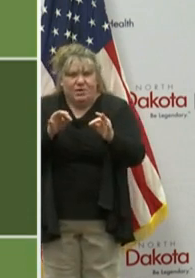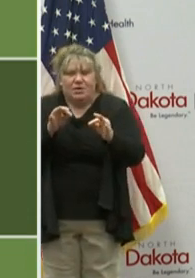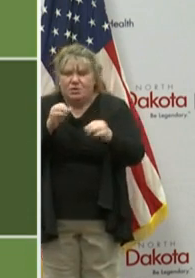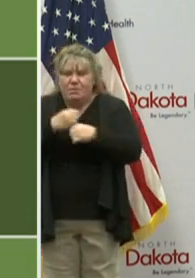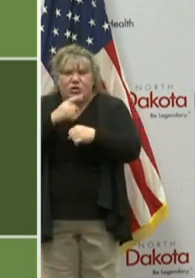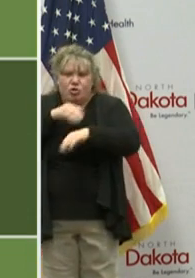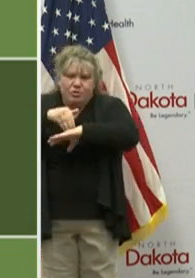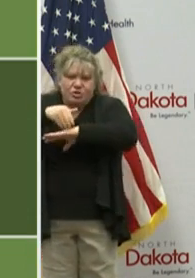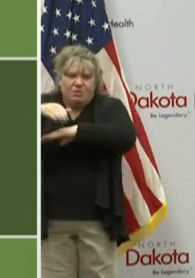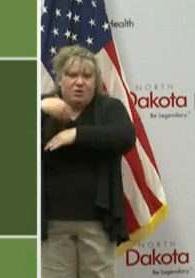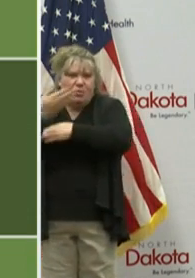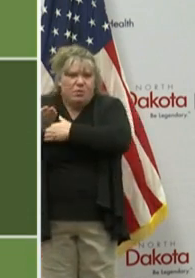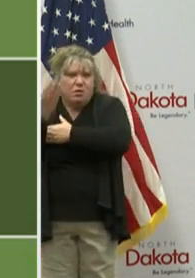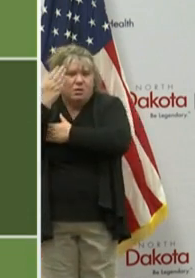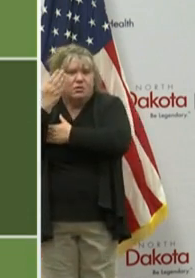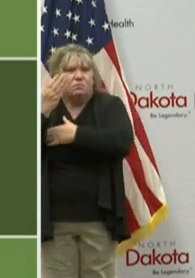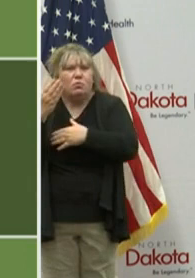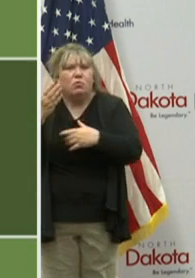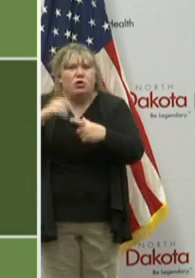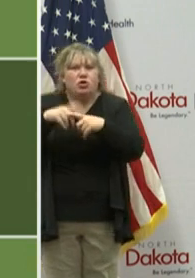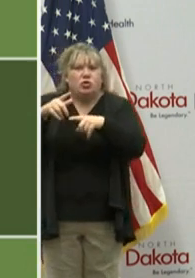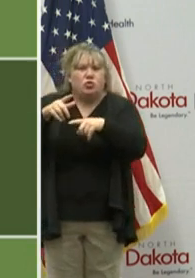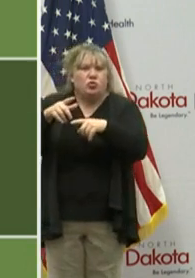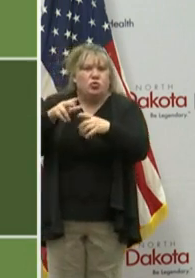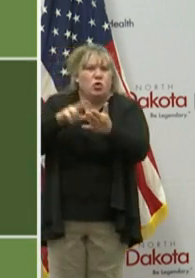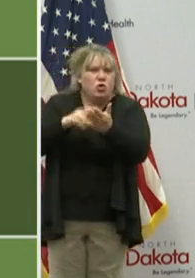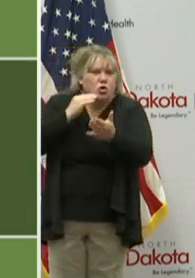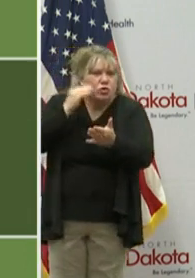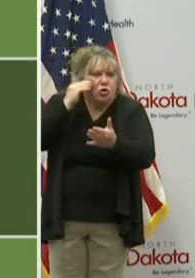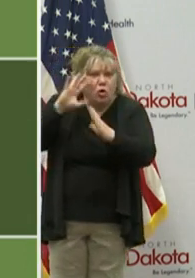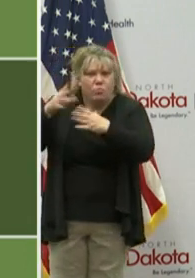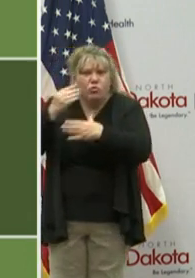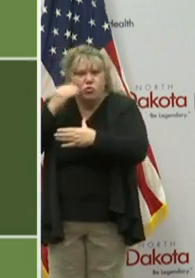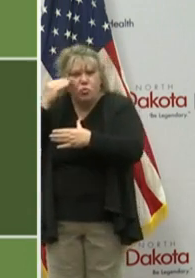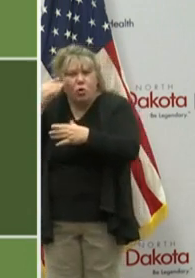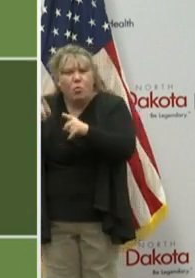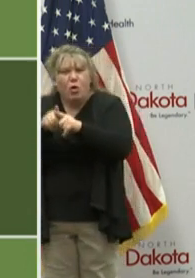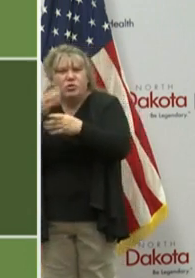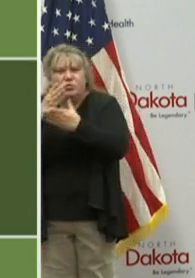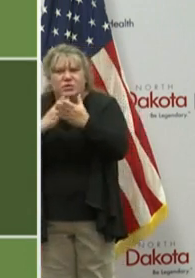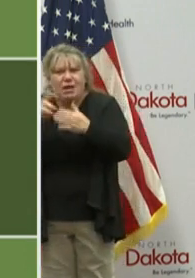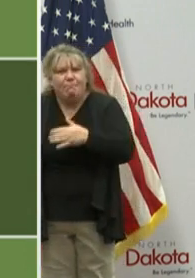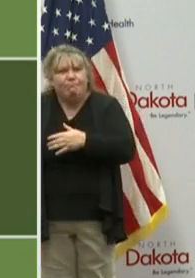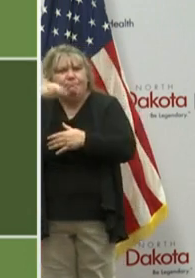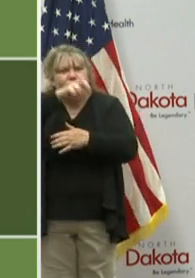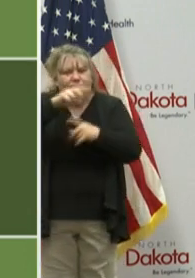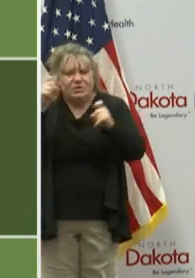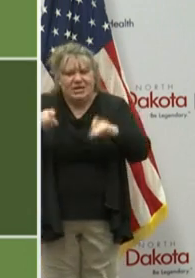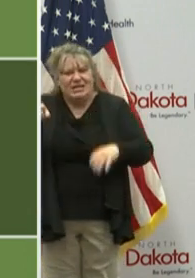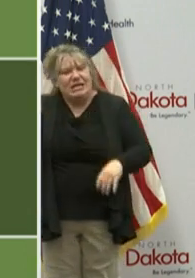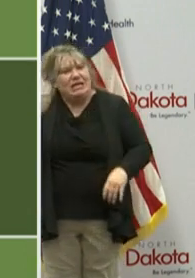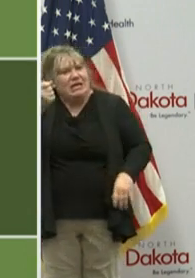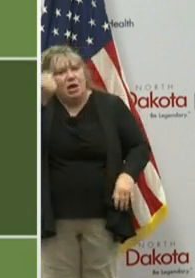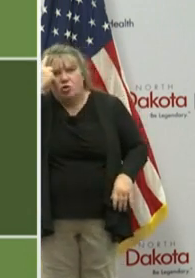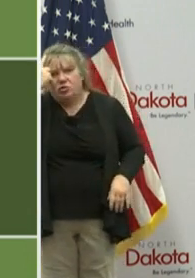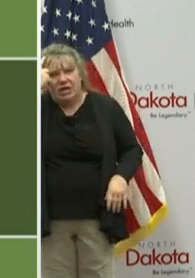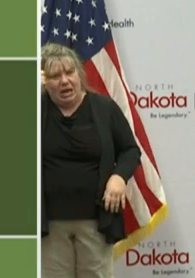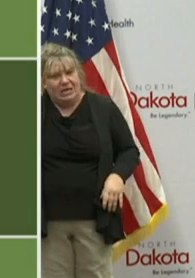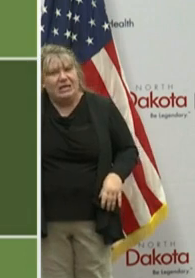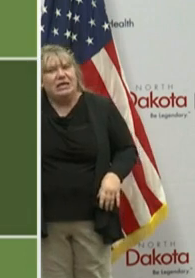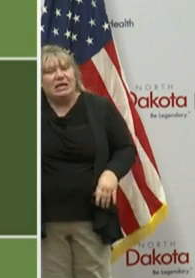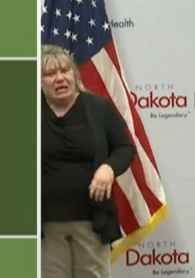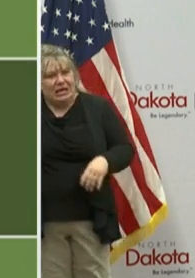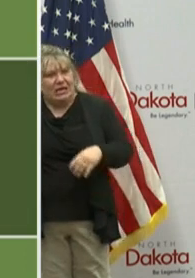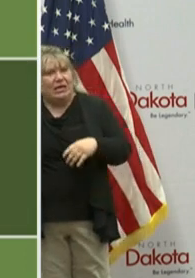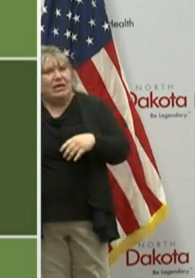get shipped out the next morning to a long-term care facility, as well as some of the mobile testing he understands. He makes a difference as